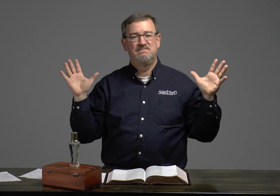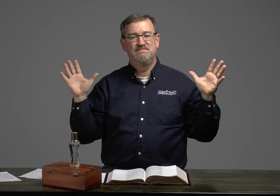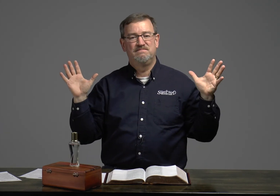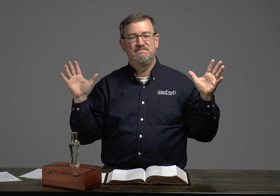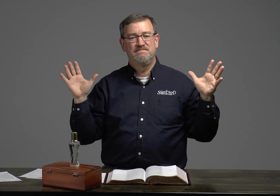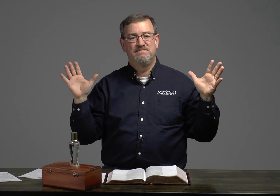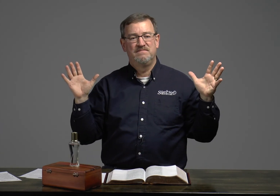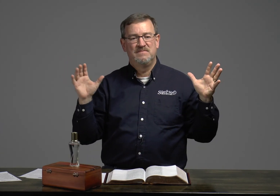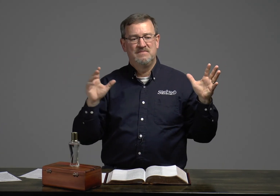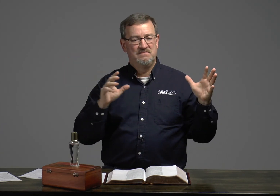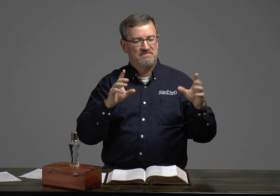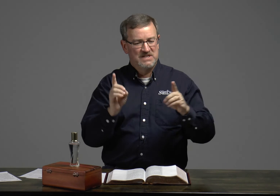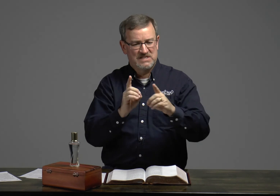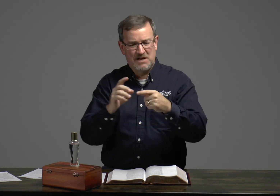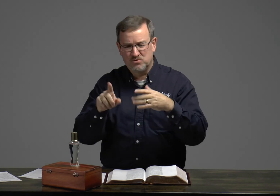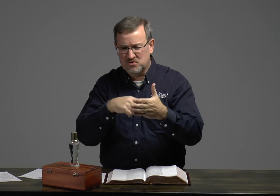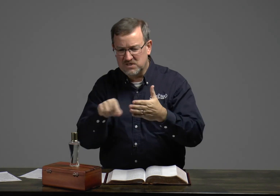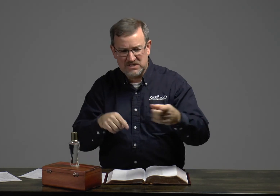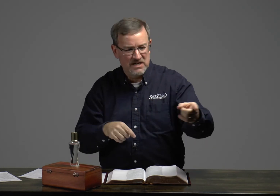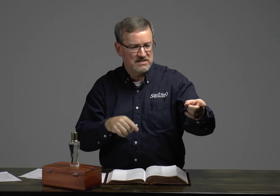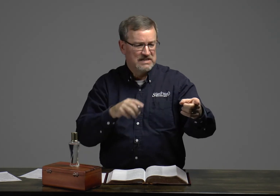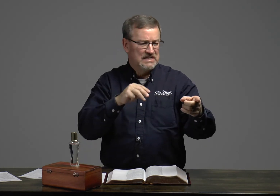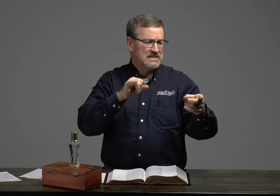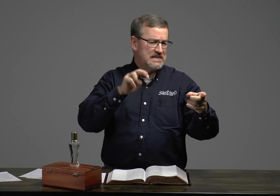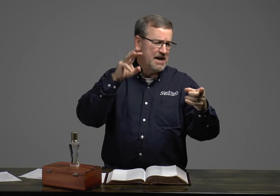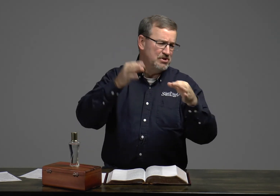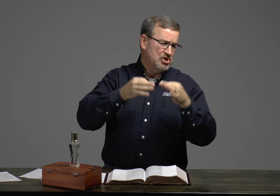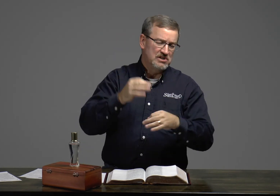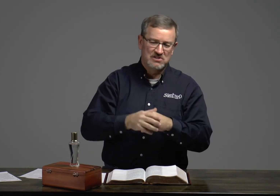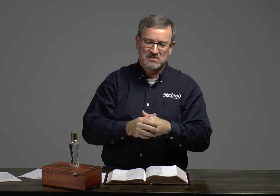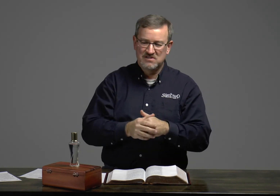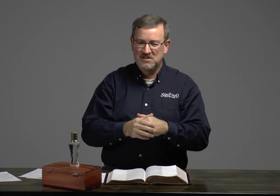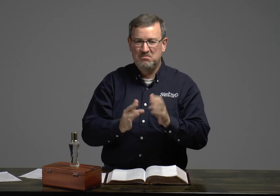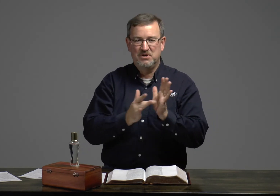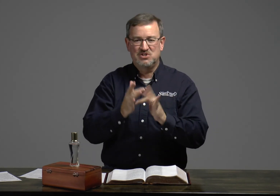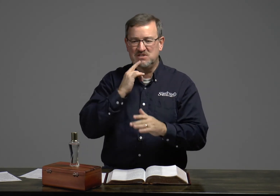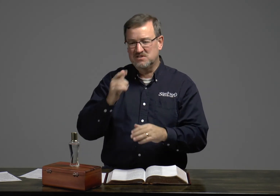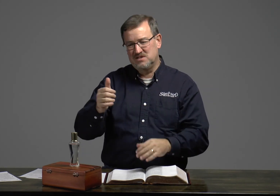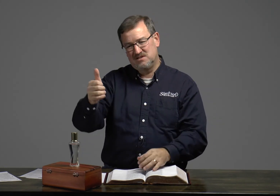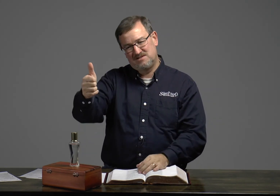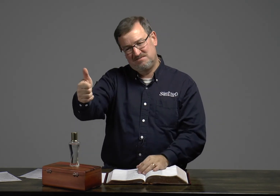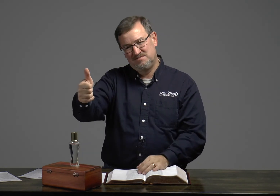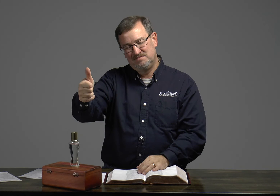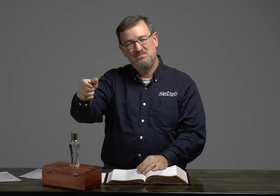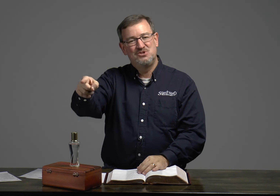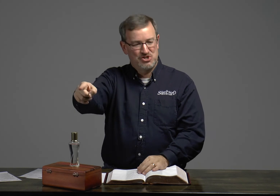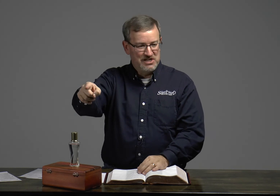The disciples criticize. Simon judges. But Jesus says, she